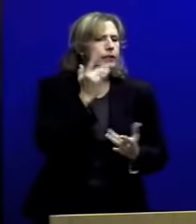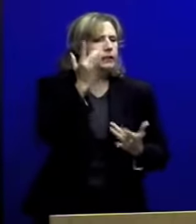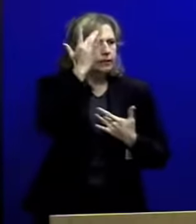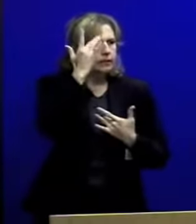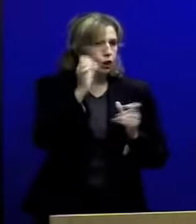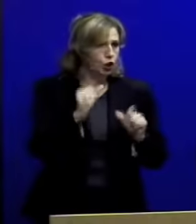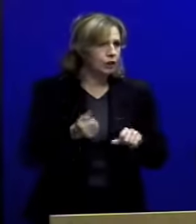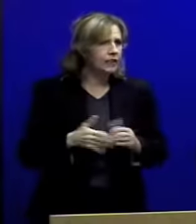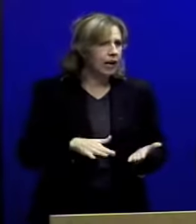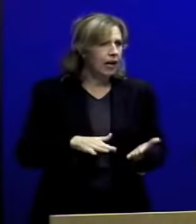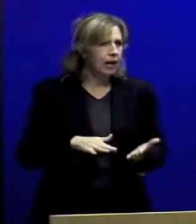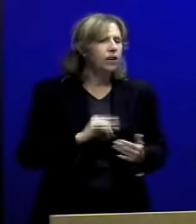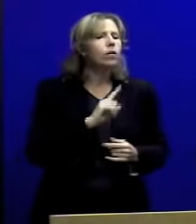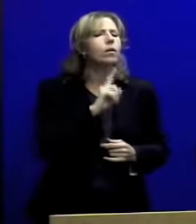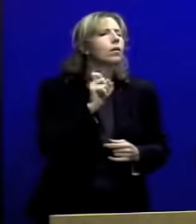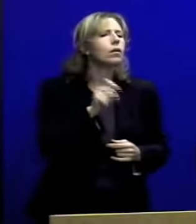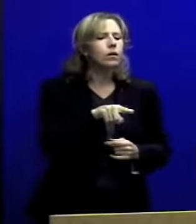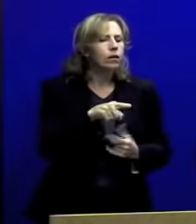could die,